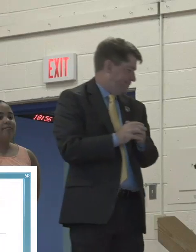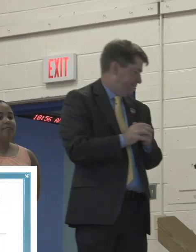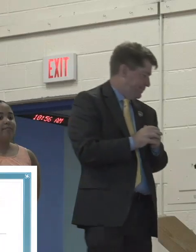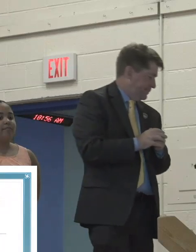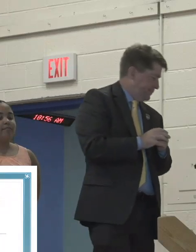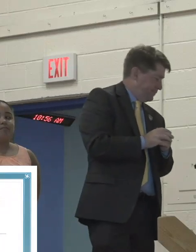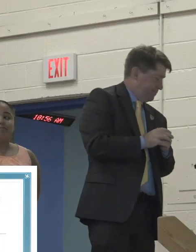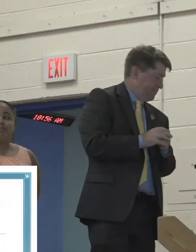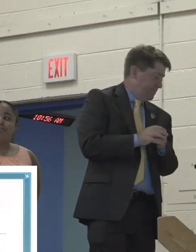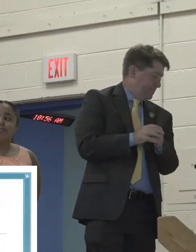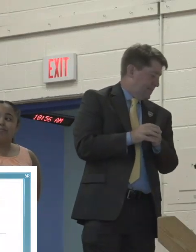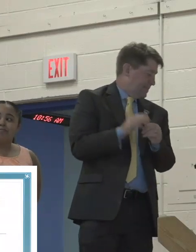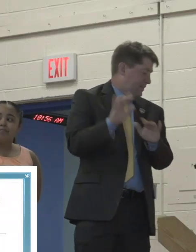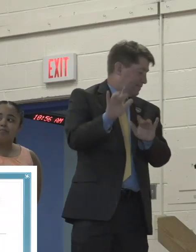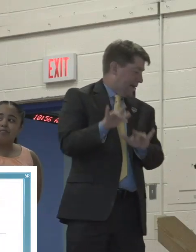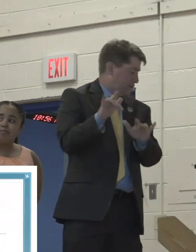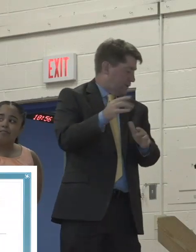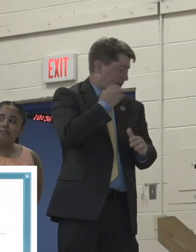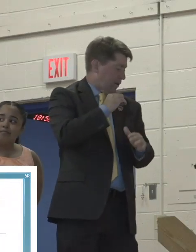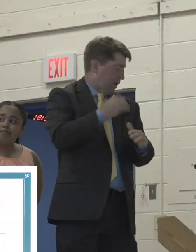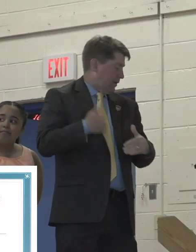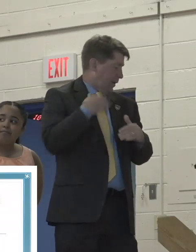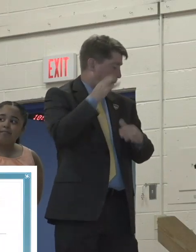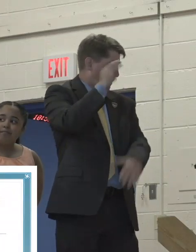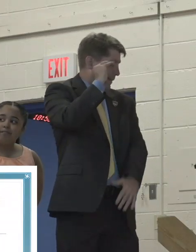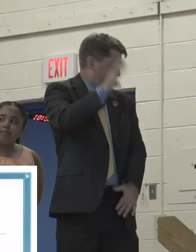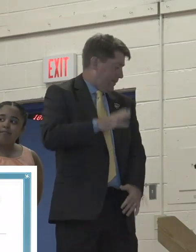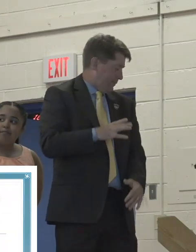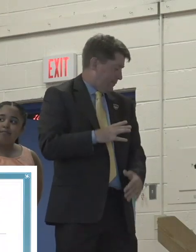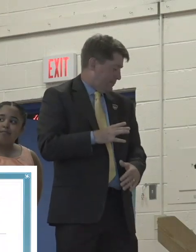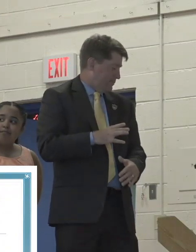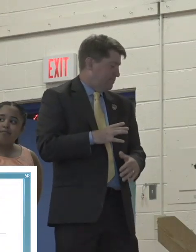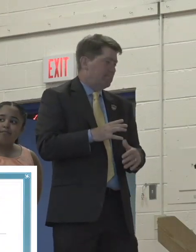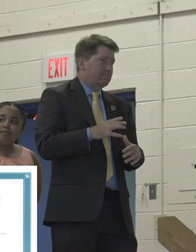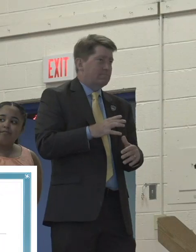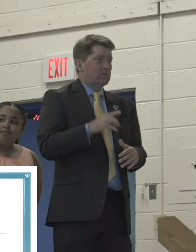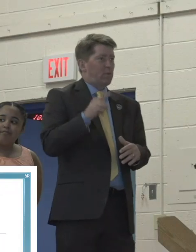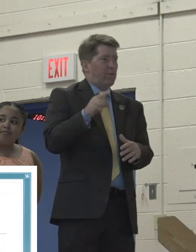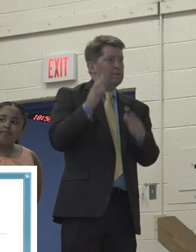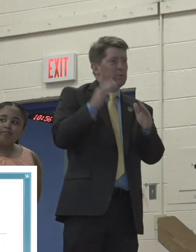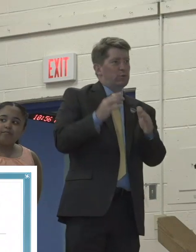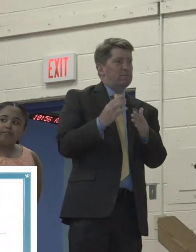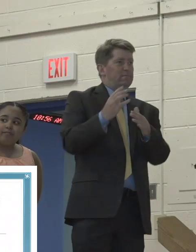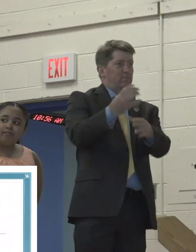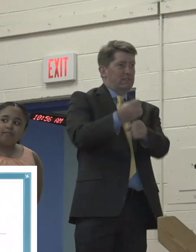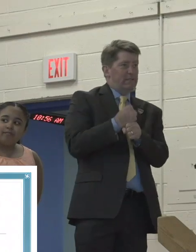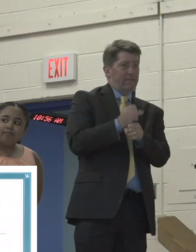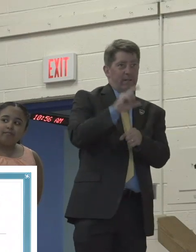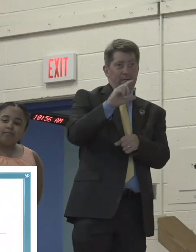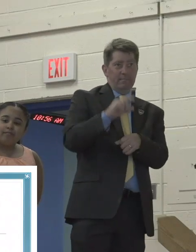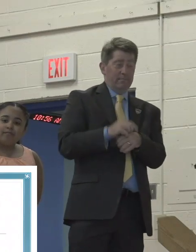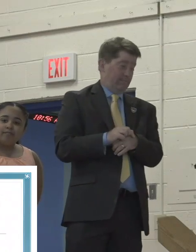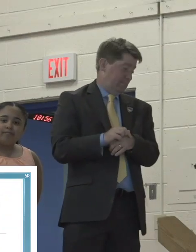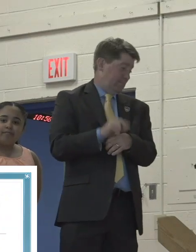He provides such comic relief to the situation and shows to be a very empathetic and sympathetic man.